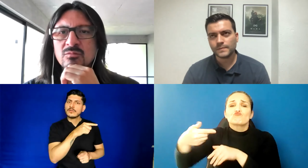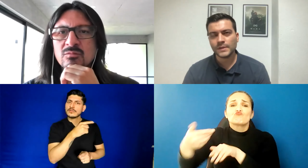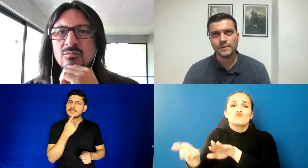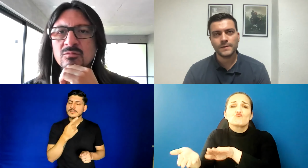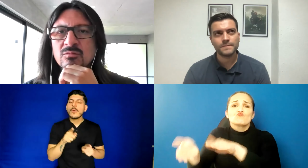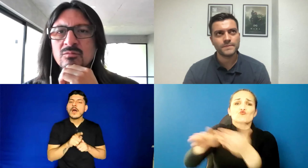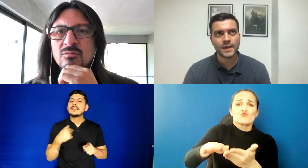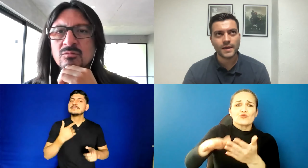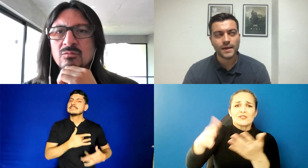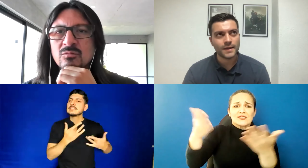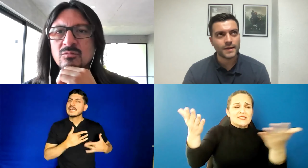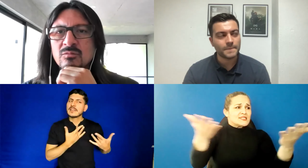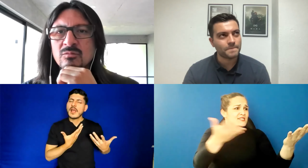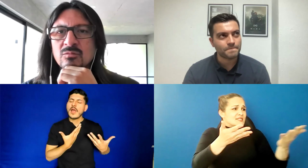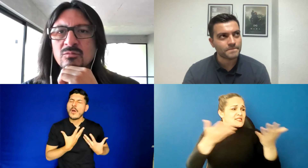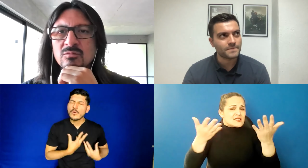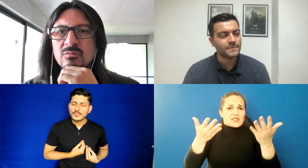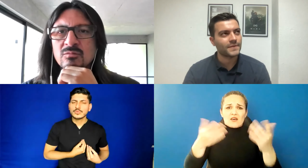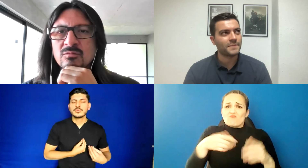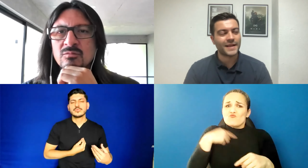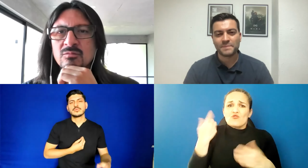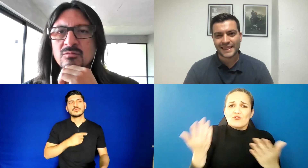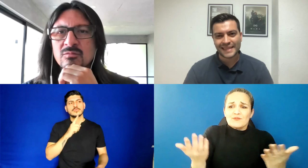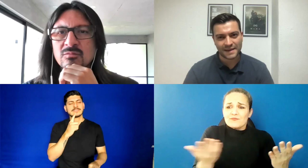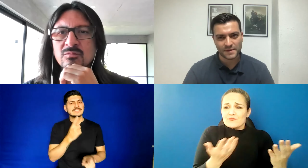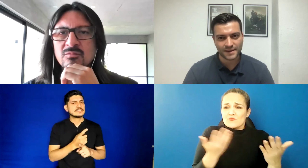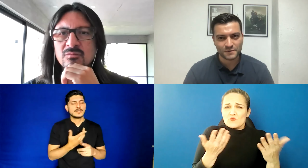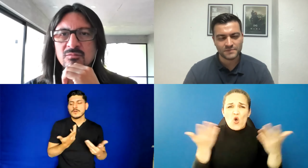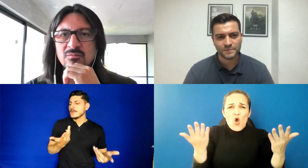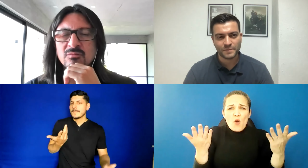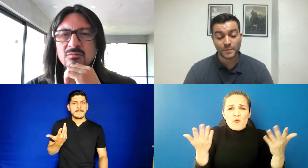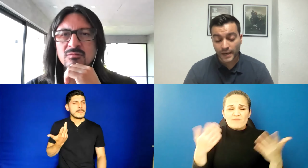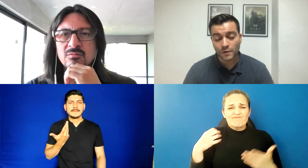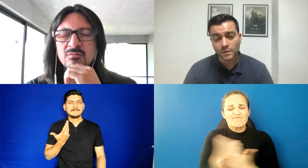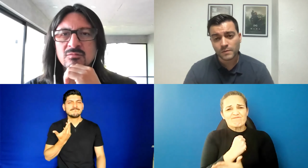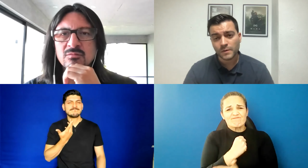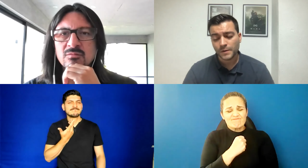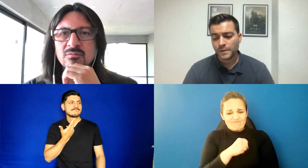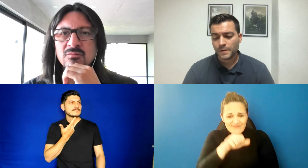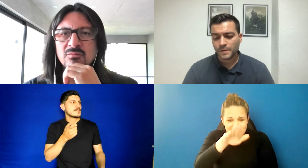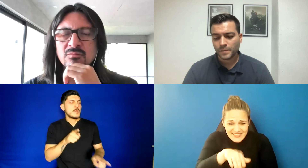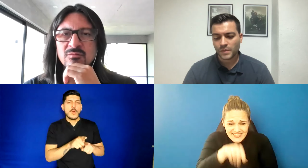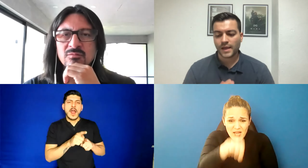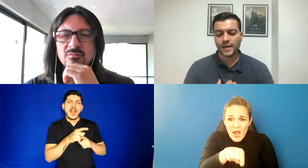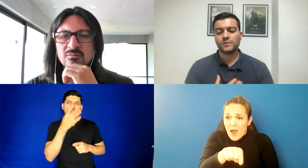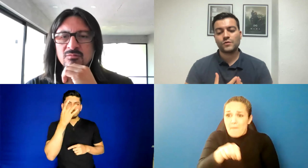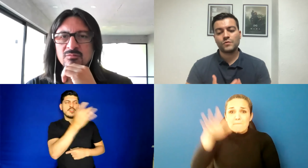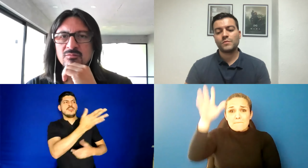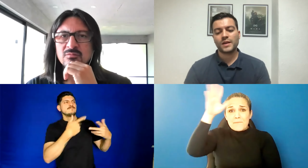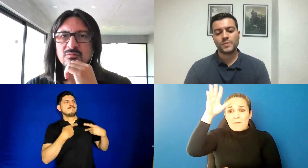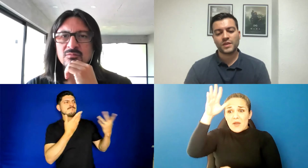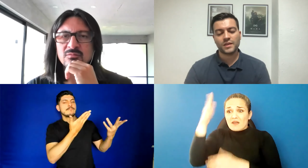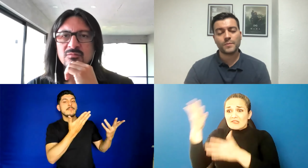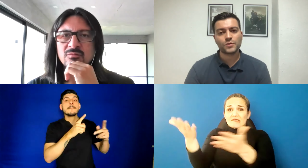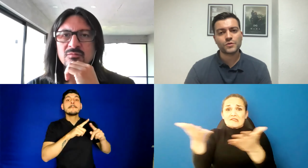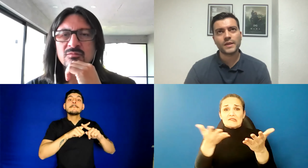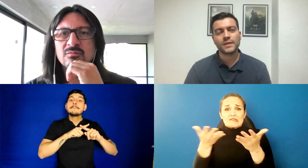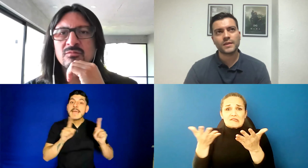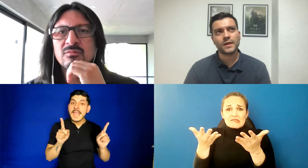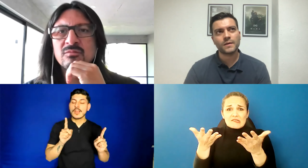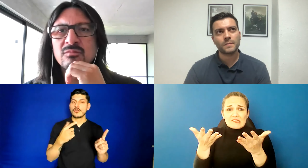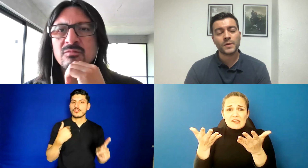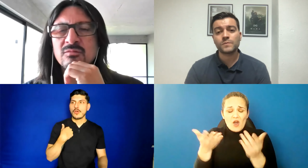a terminal patient, and the little girl would be left without family. And that's one of the things that really struck me and made